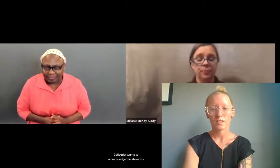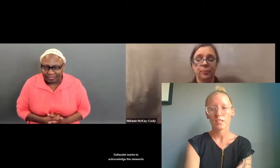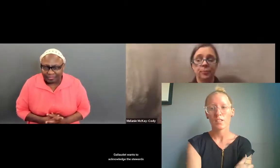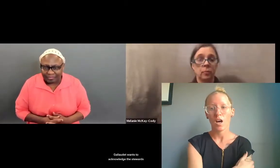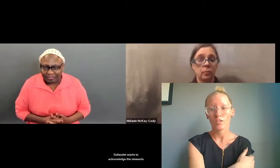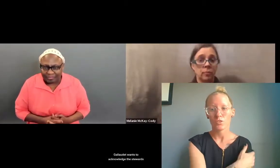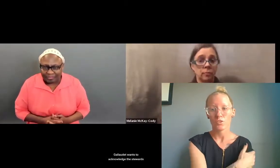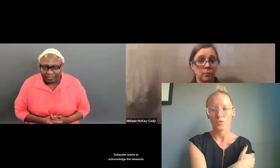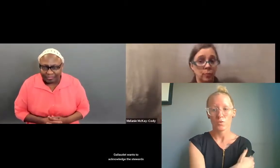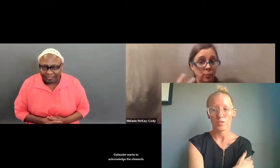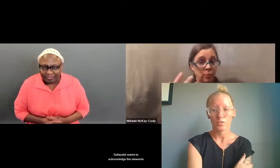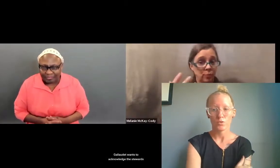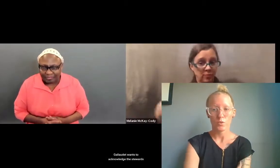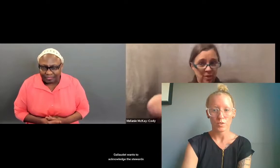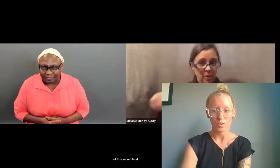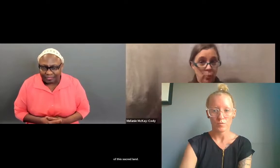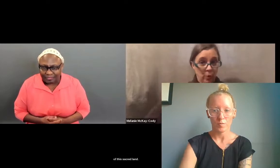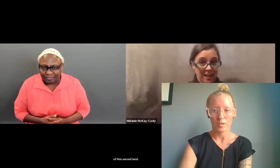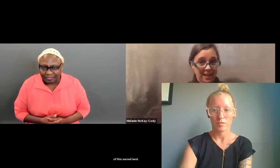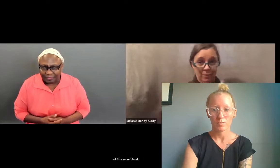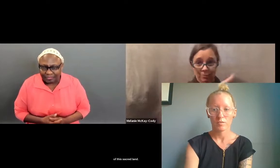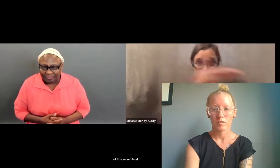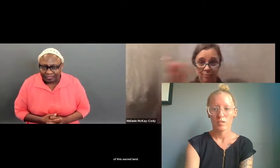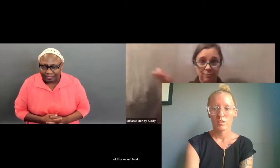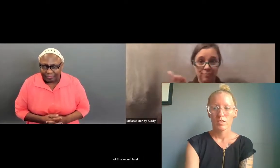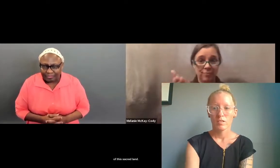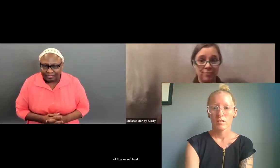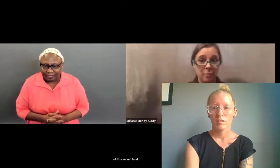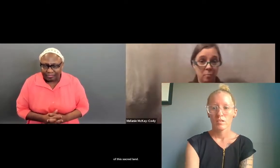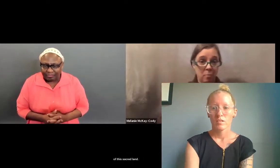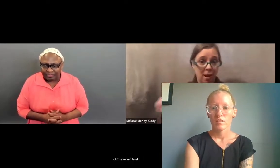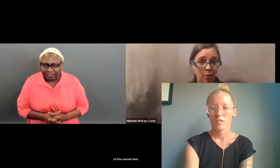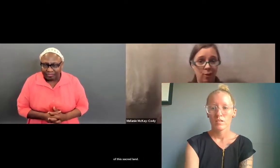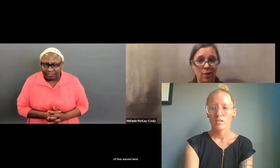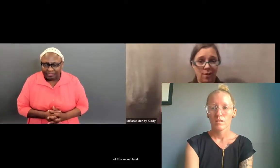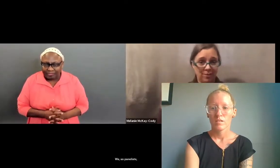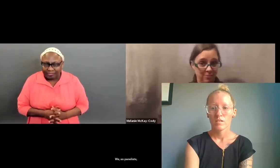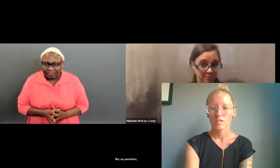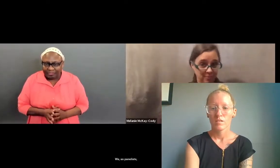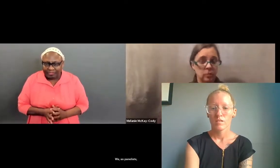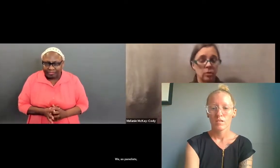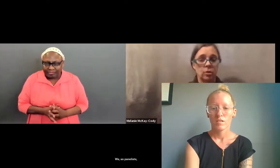We want to acknowledge the stewards from there.